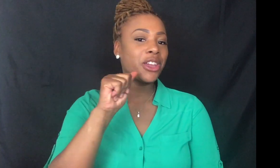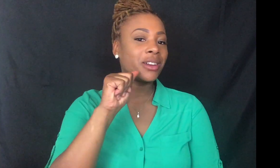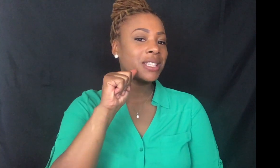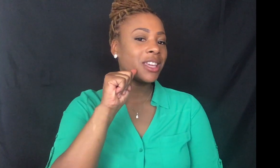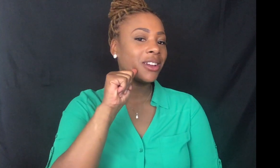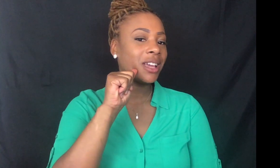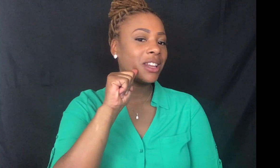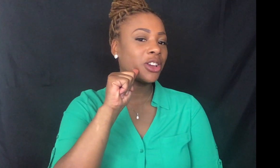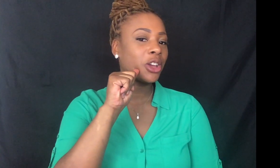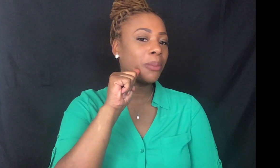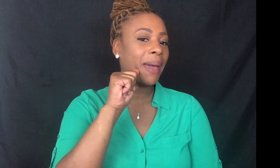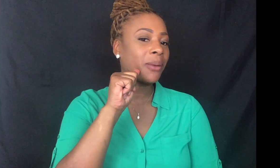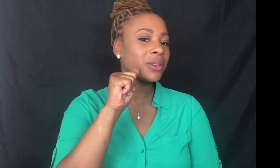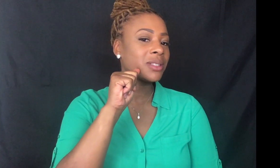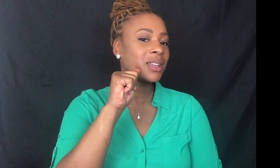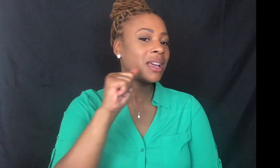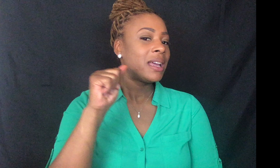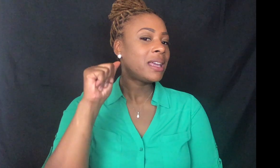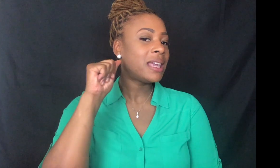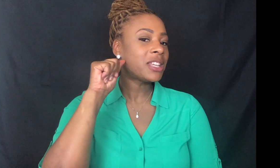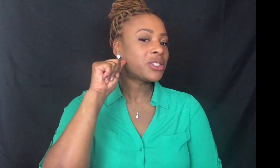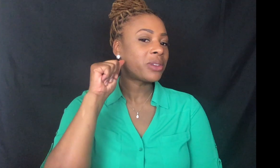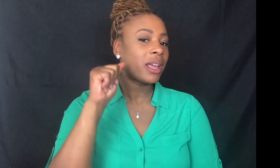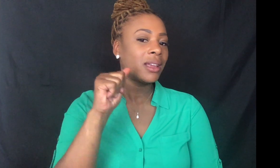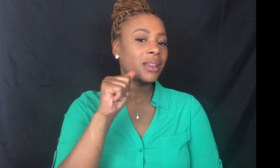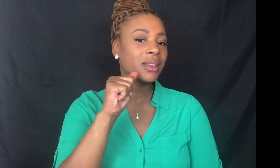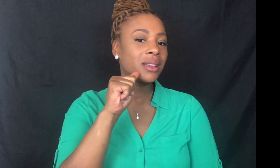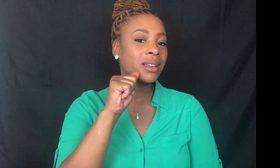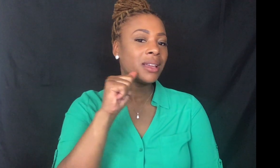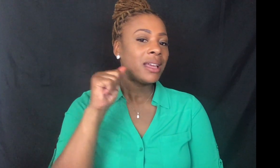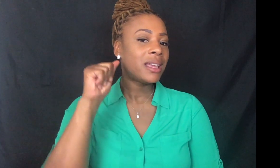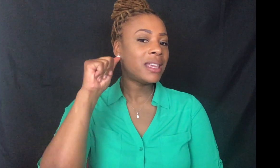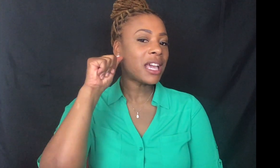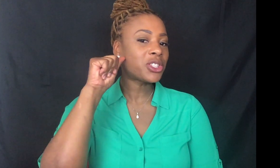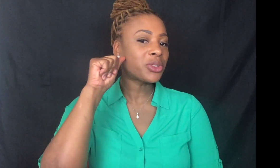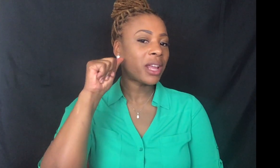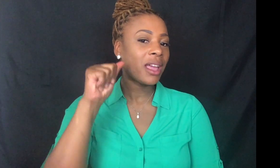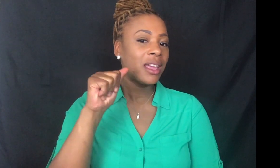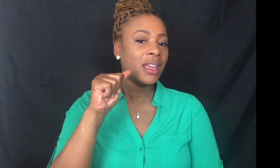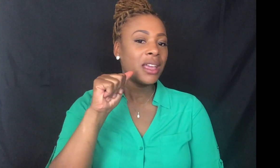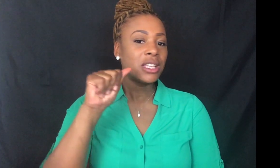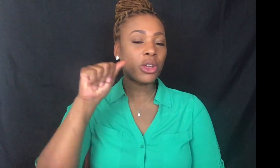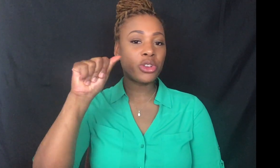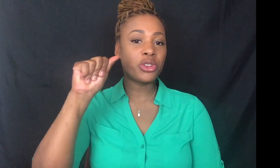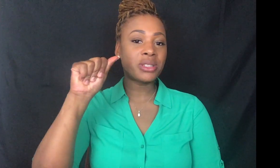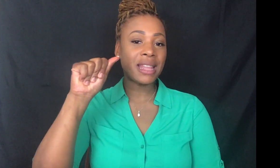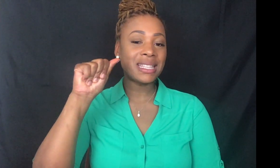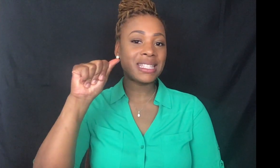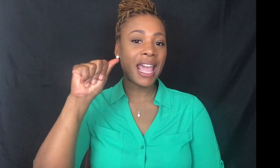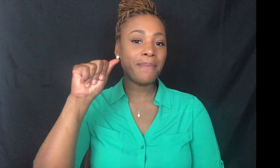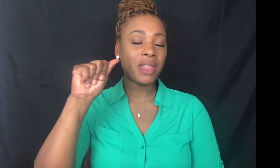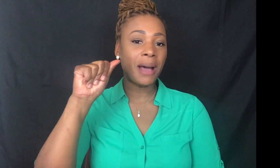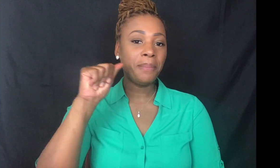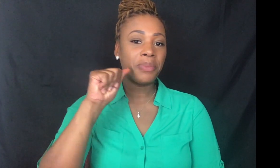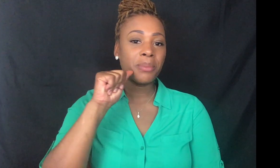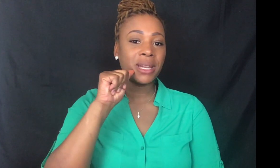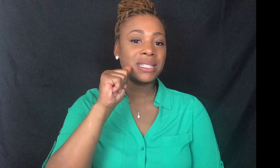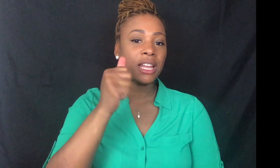to take your hand and you're going to go backwards. Yesterday. Yesterday. So you're using that same thumb, but instead of